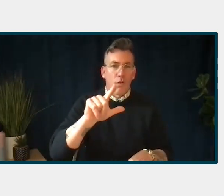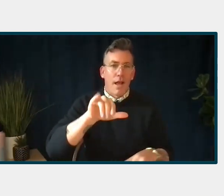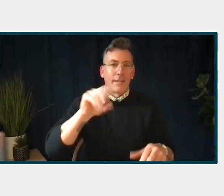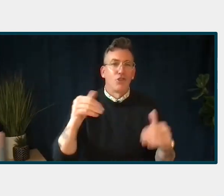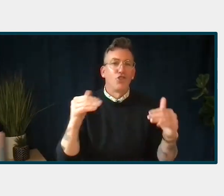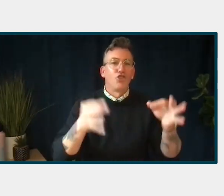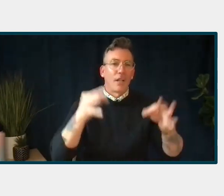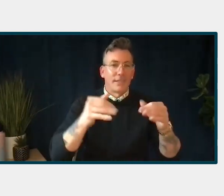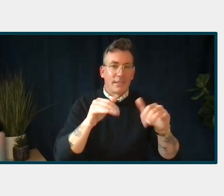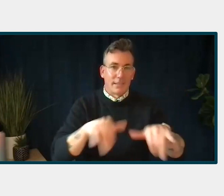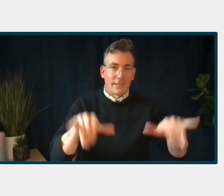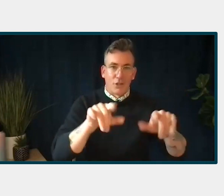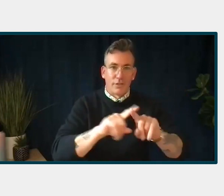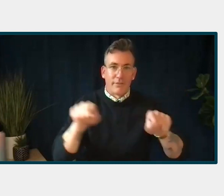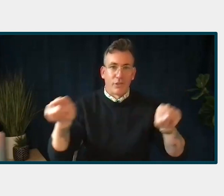the legal